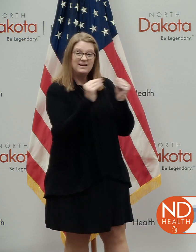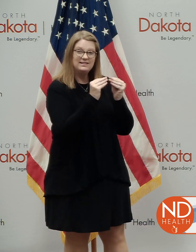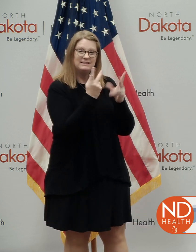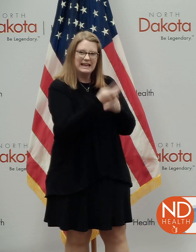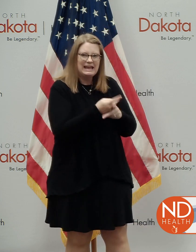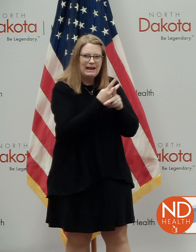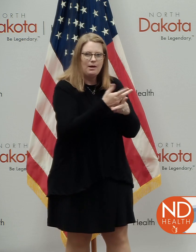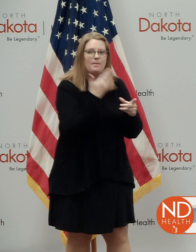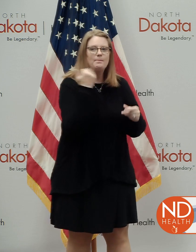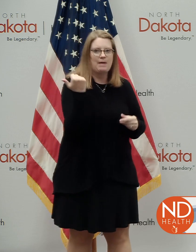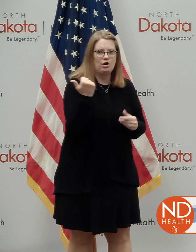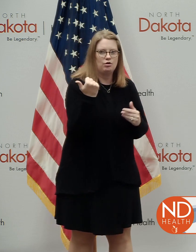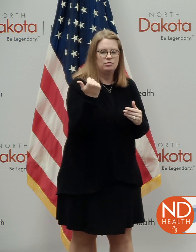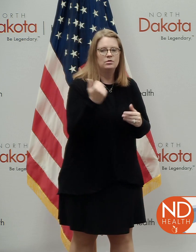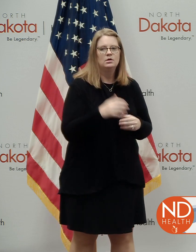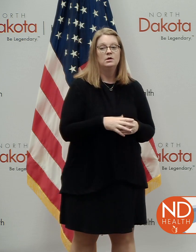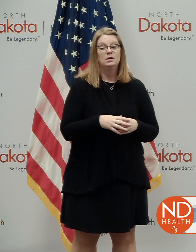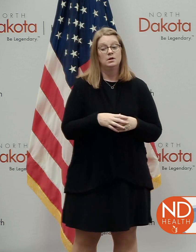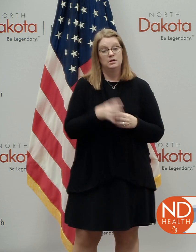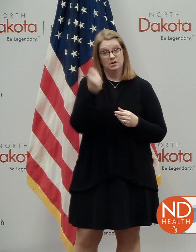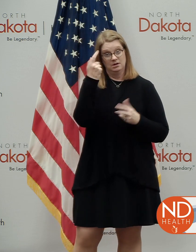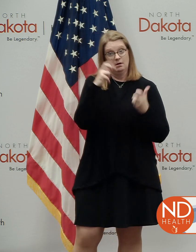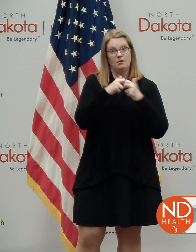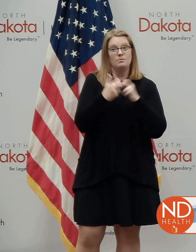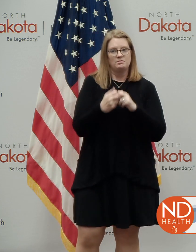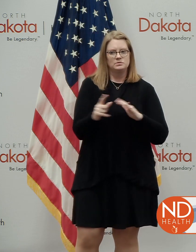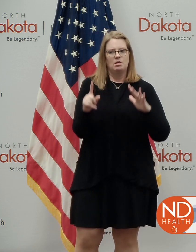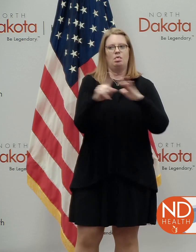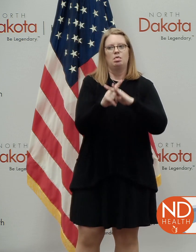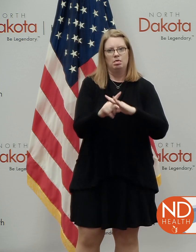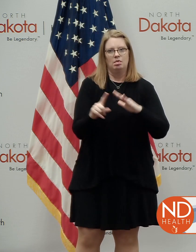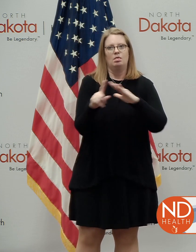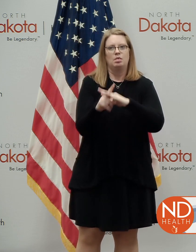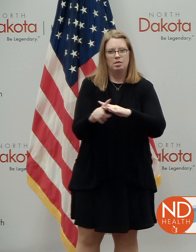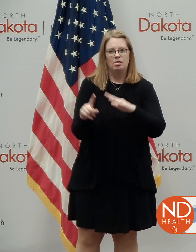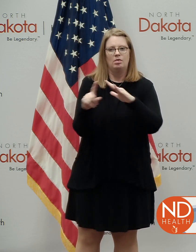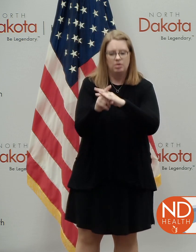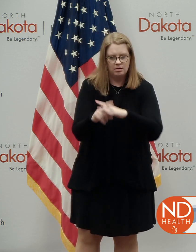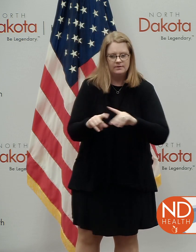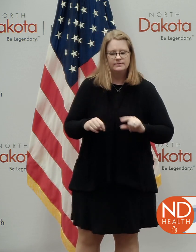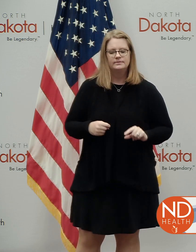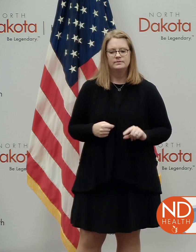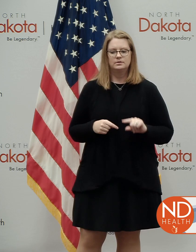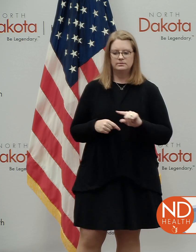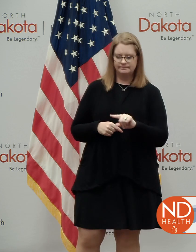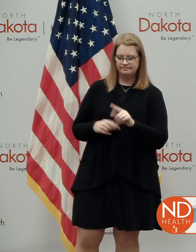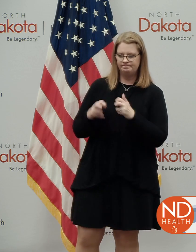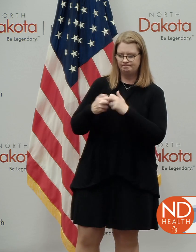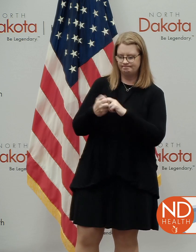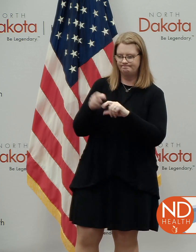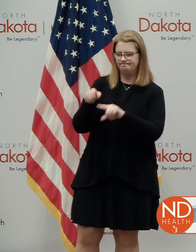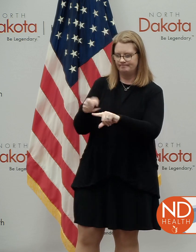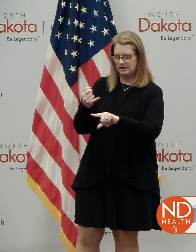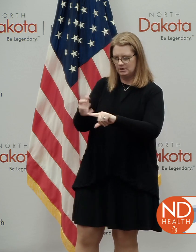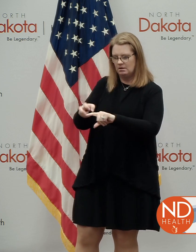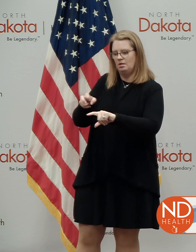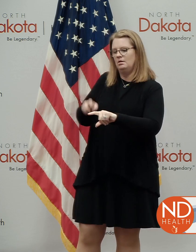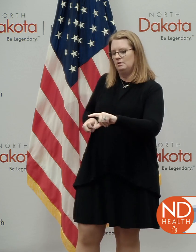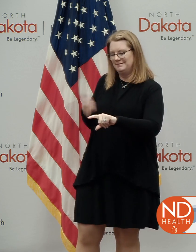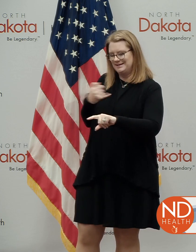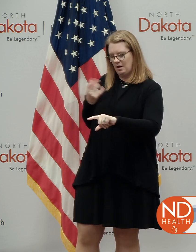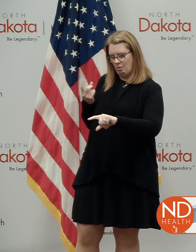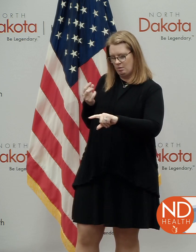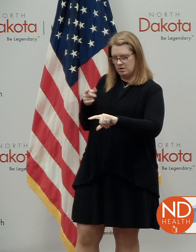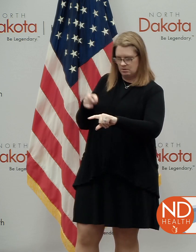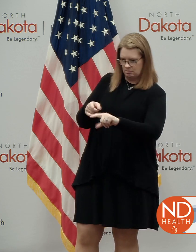forward. There's going to be some bumps in the road, and we've ran into them, but we address them every day as we meet. And